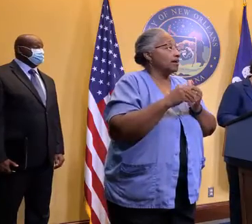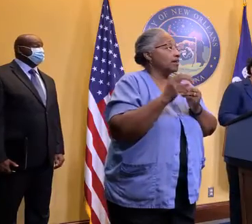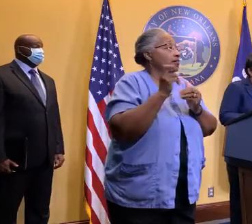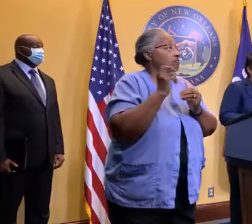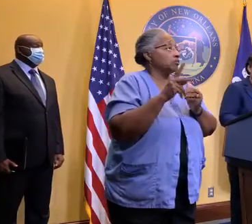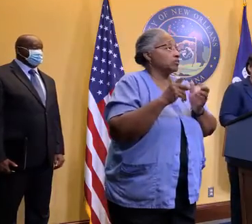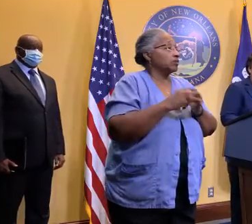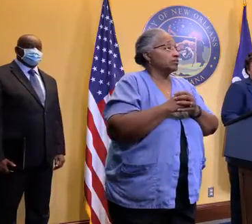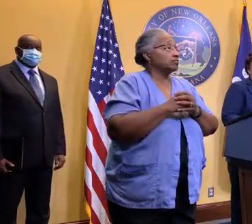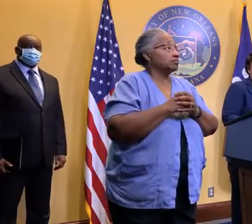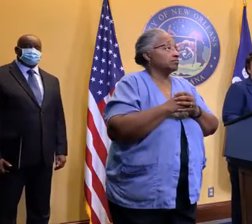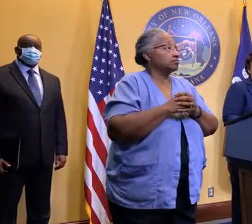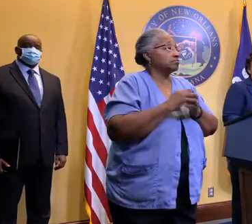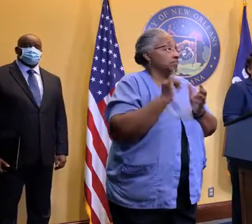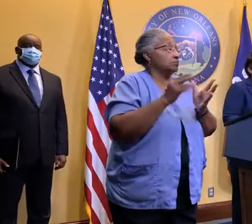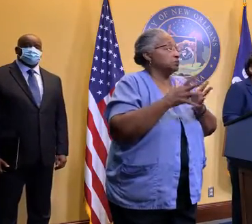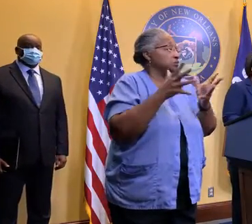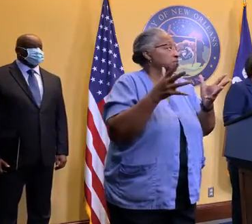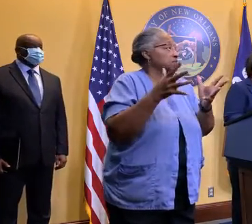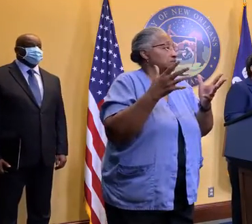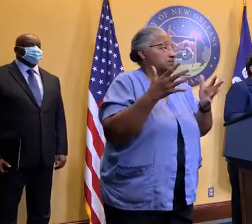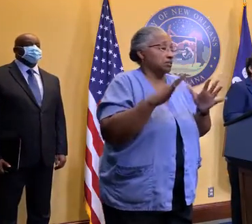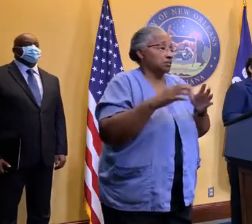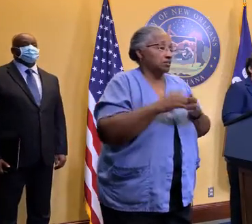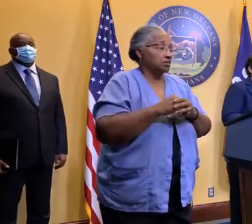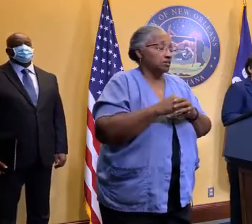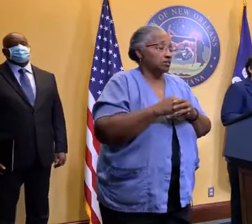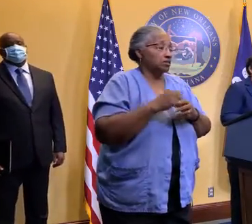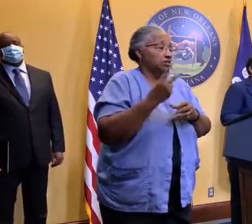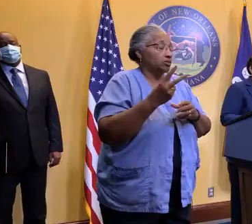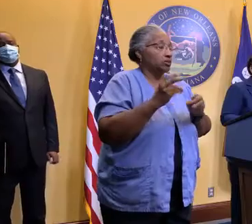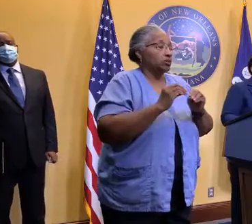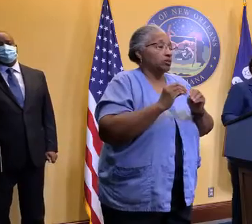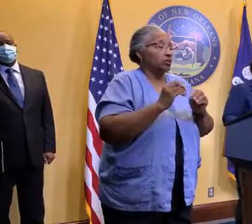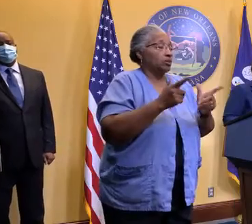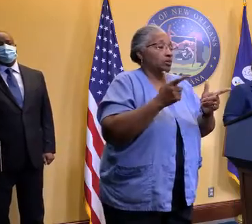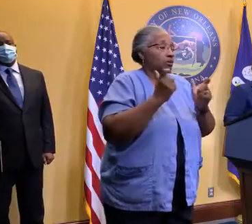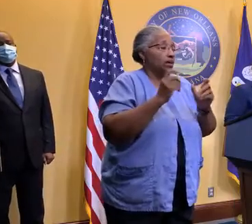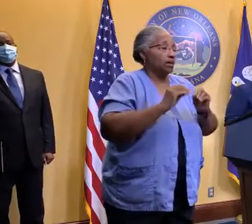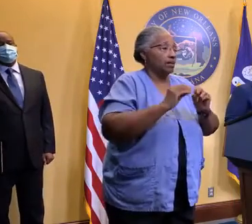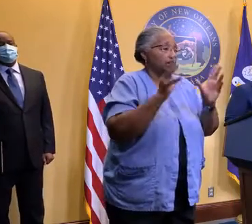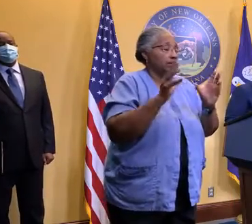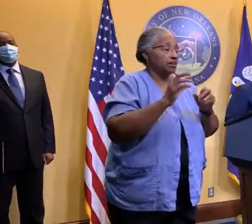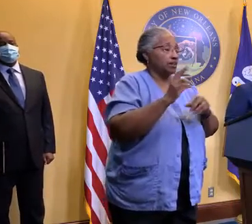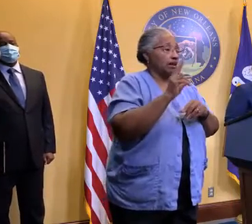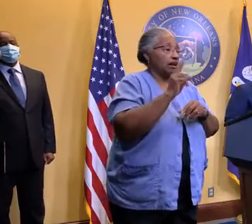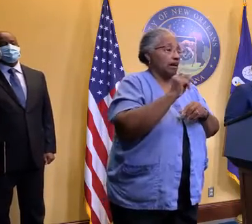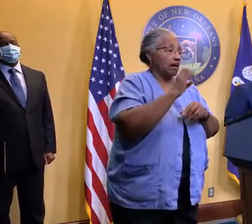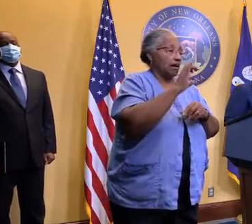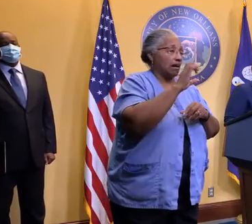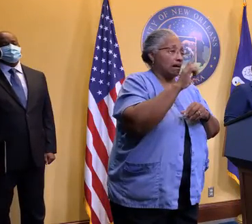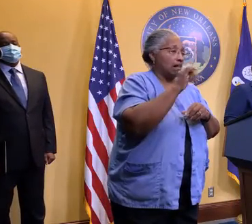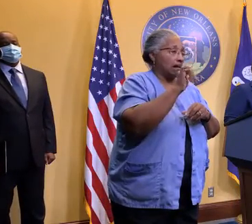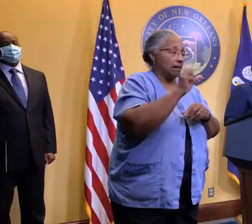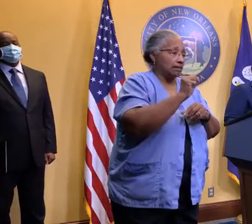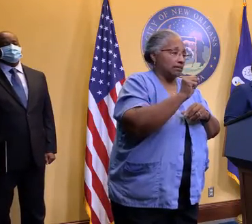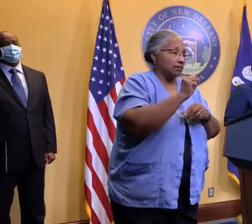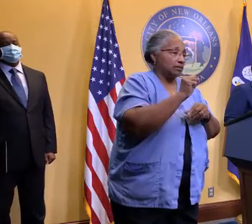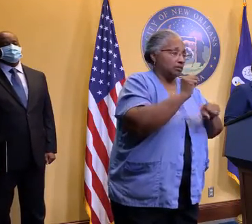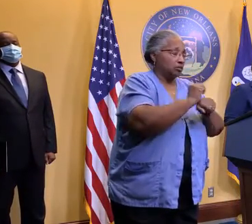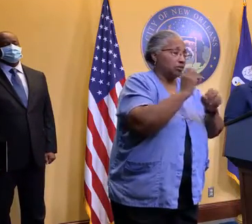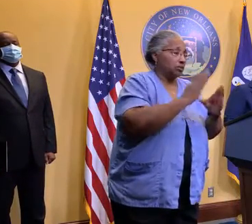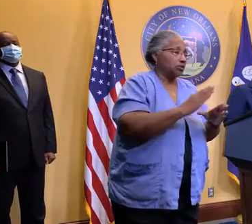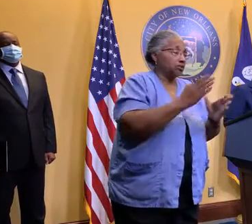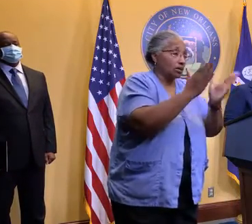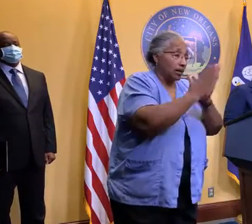I think that's Pretty much it. Okay, Lynn? Yeah, just two quick clarifications. On the unclassified employees, are you